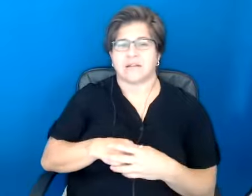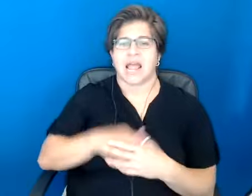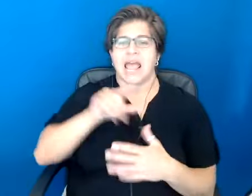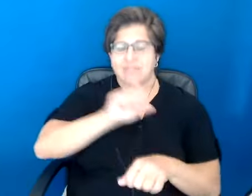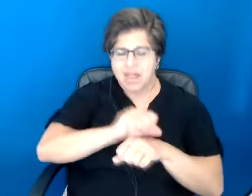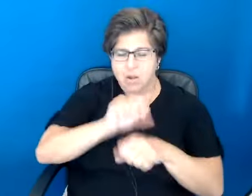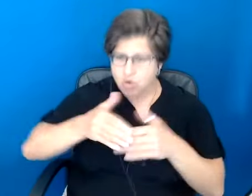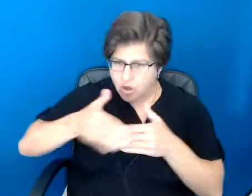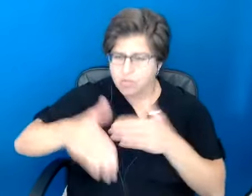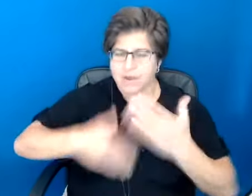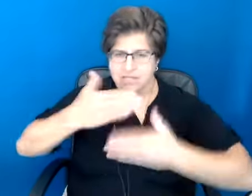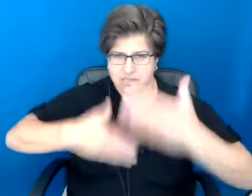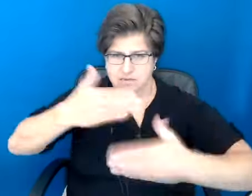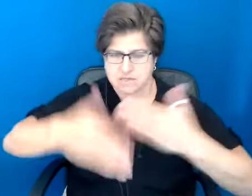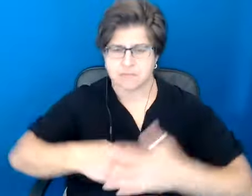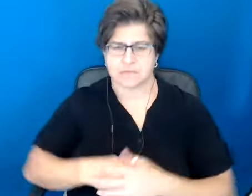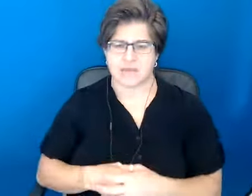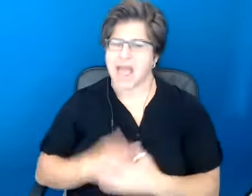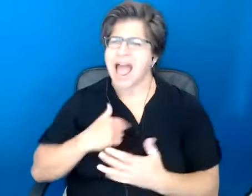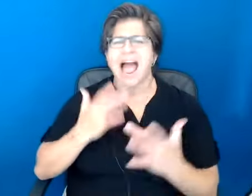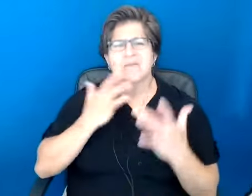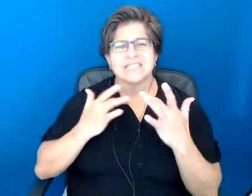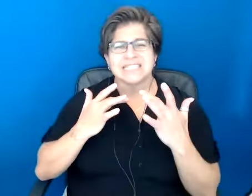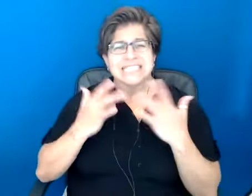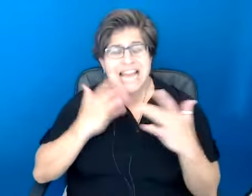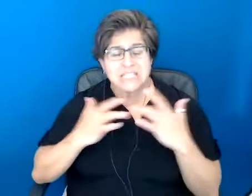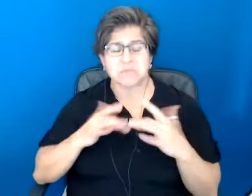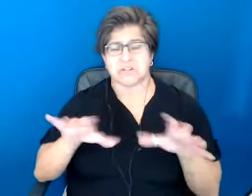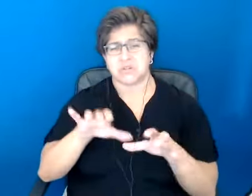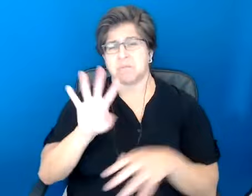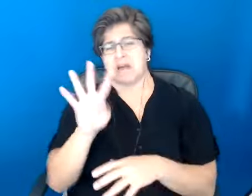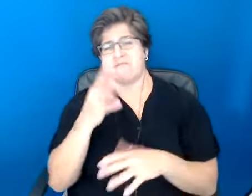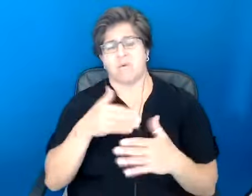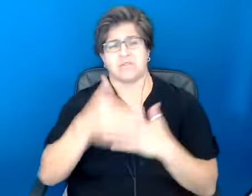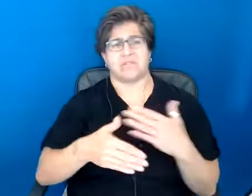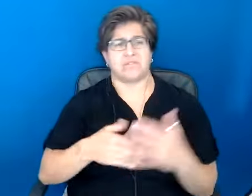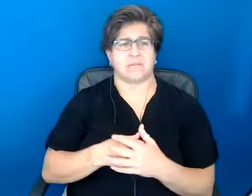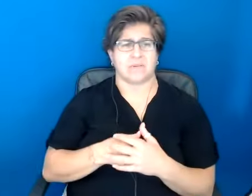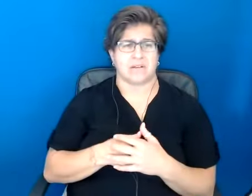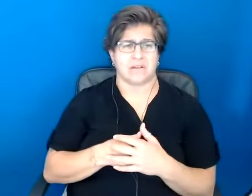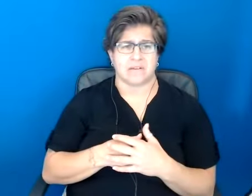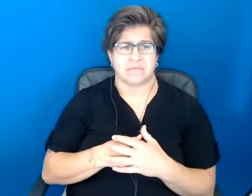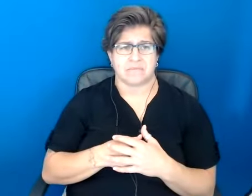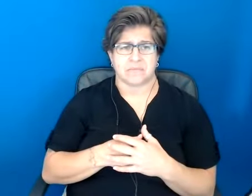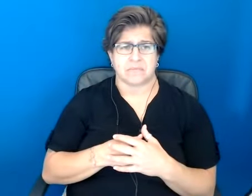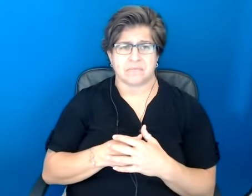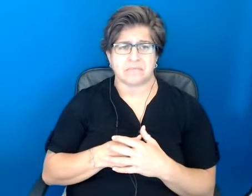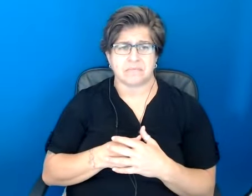work, I had to let go. So then I jumped to the rest of the steps and done my 4-step.